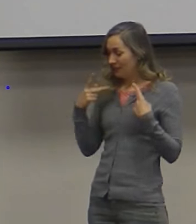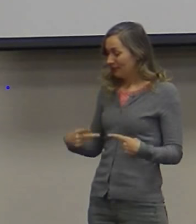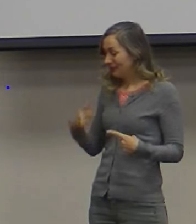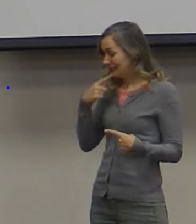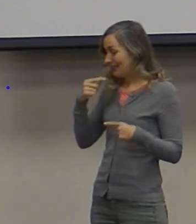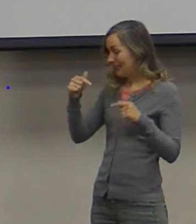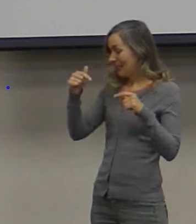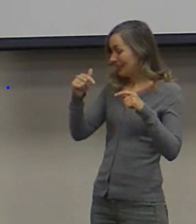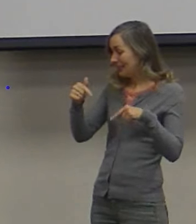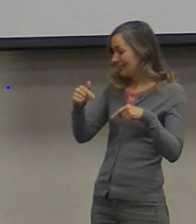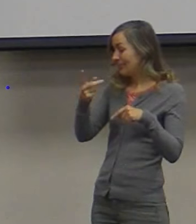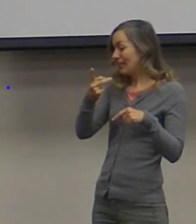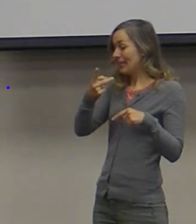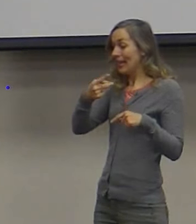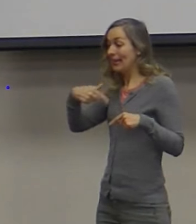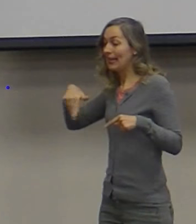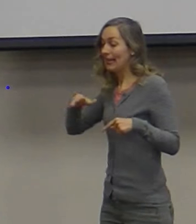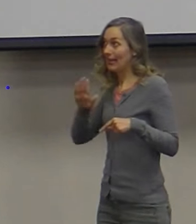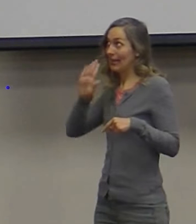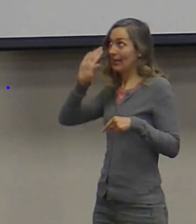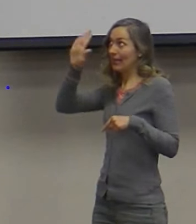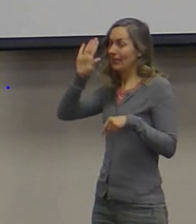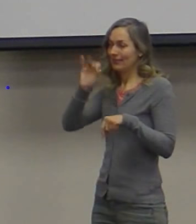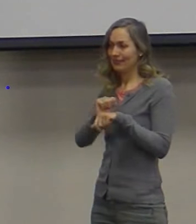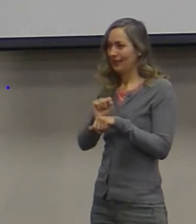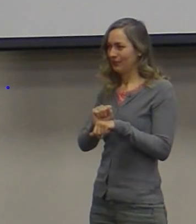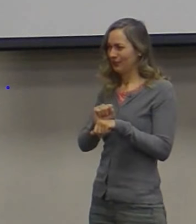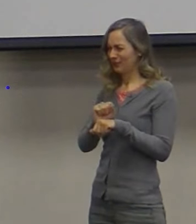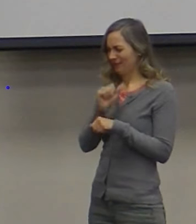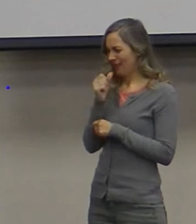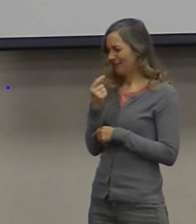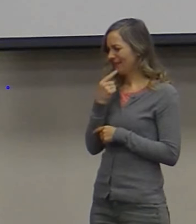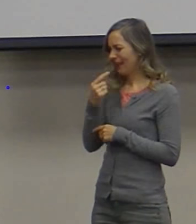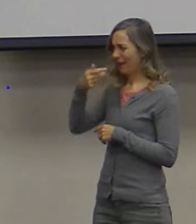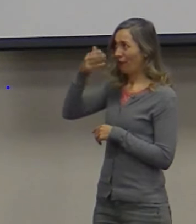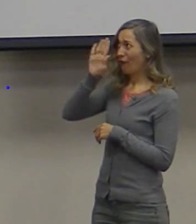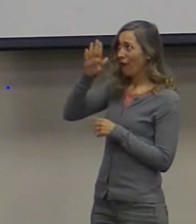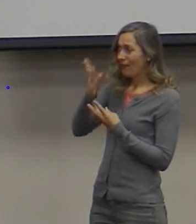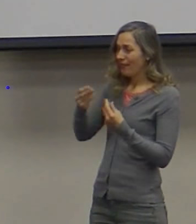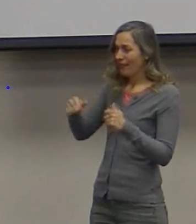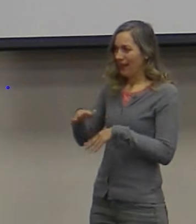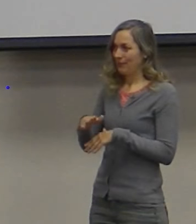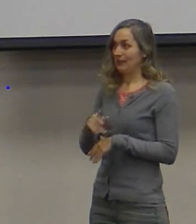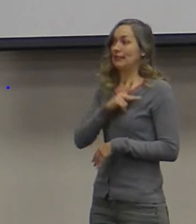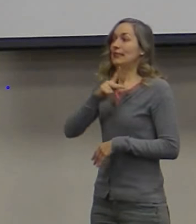sanctuary. It's not God's land, apparently. It's not God's place. But what he says in the very beginning of this,